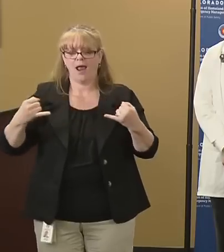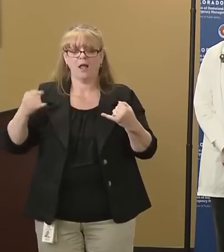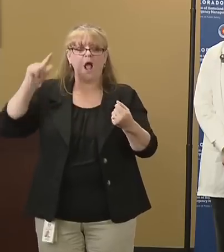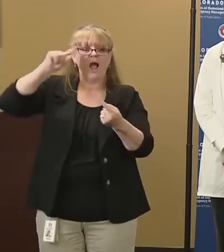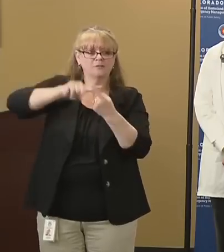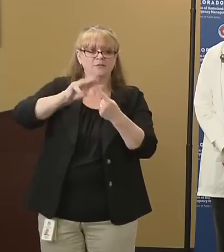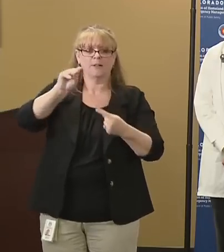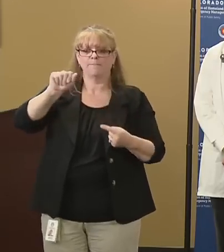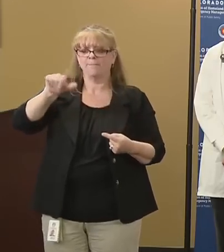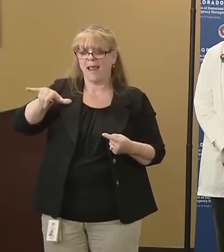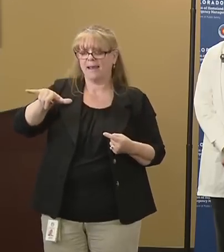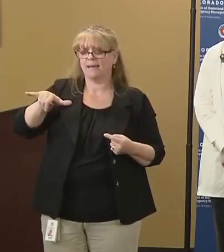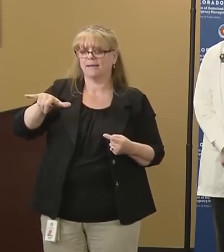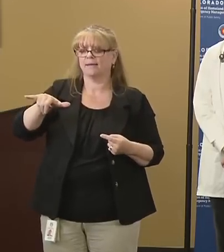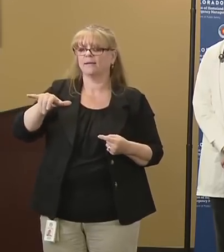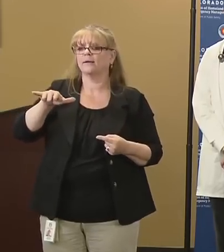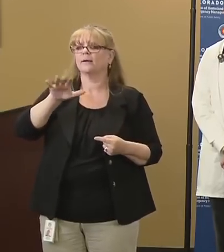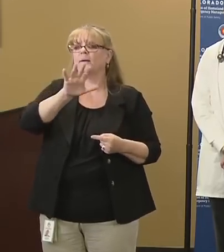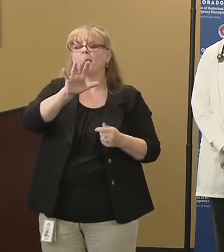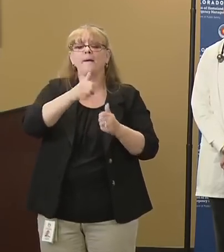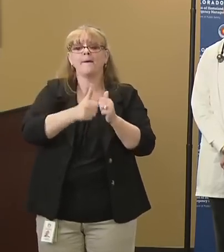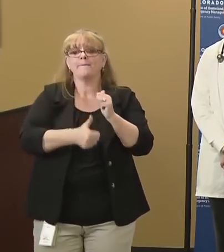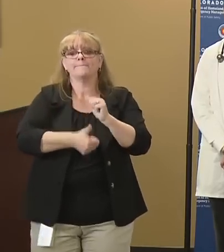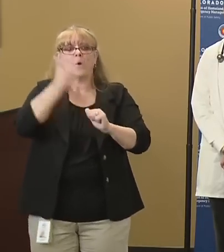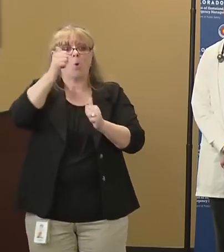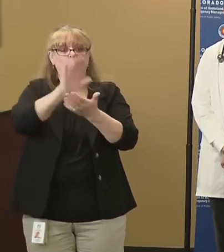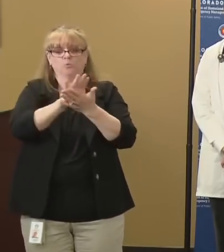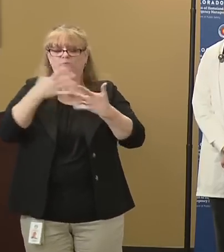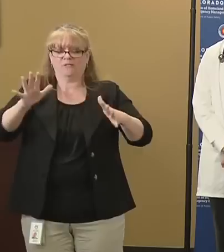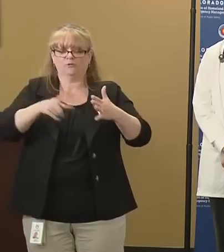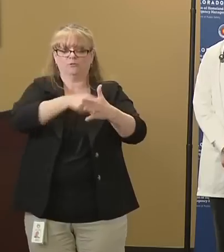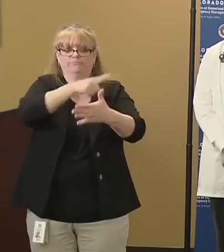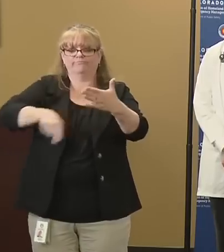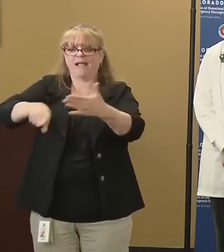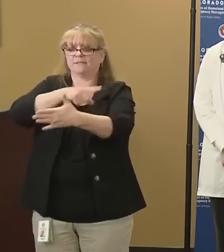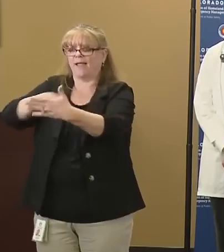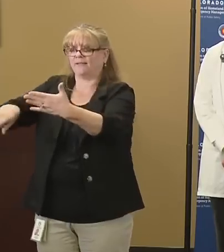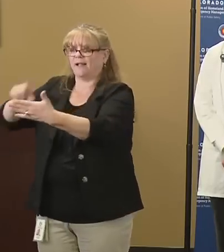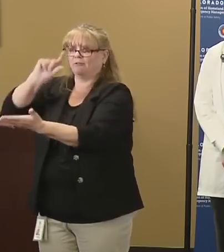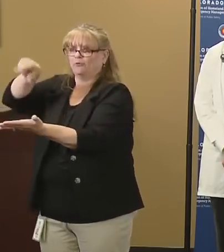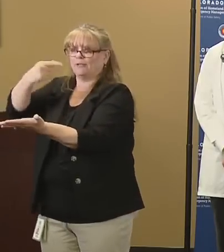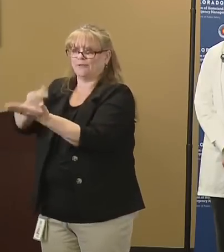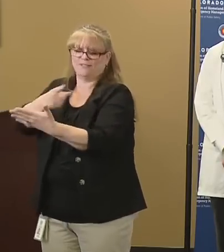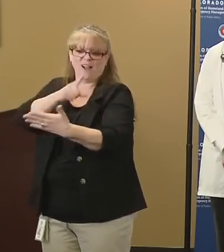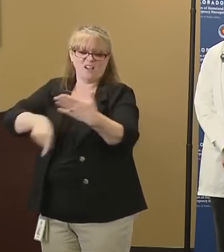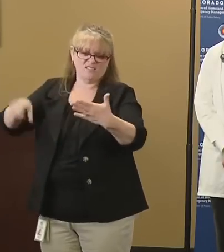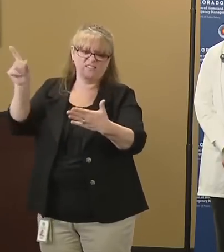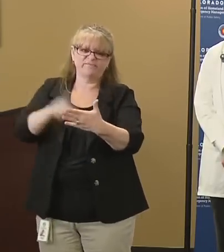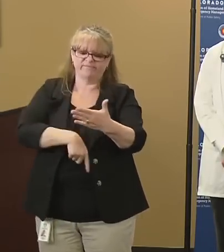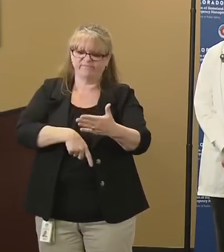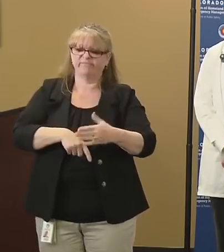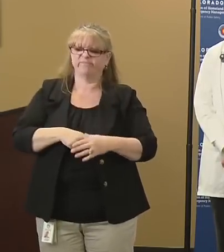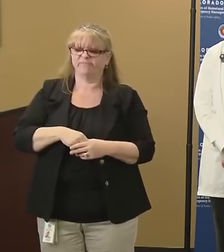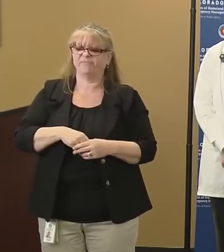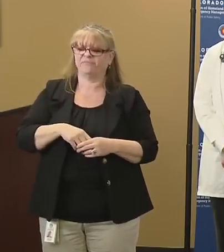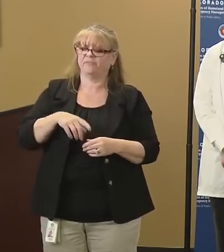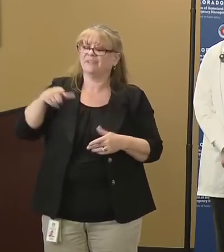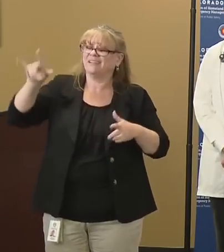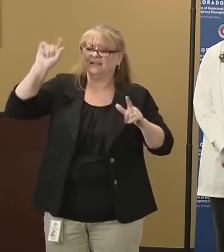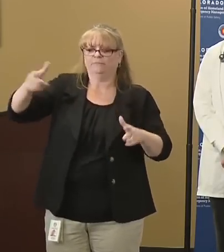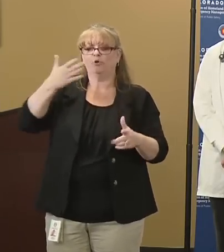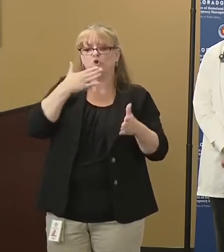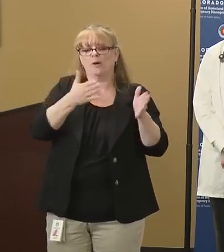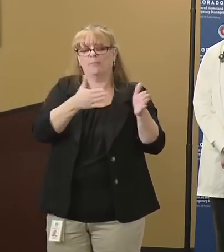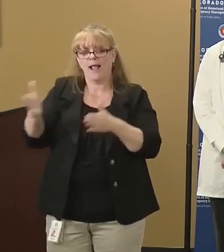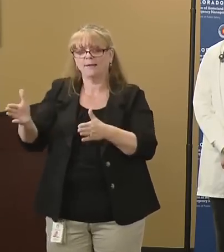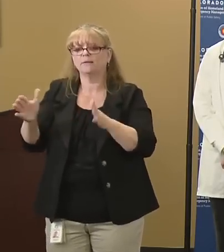physical graduation exercises. That is also sound to do at this point, at least make that contingency plan. It's very unlikely you'll be able to have